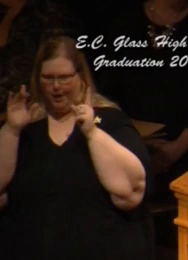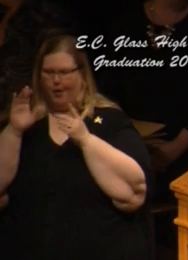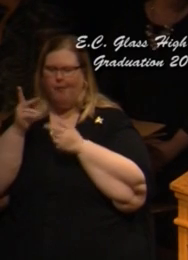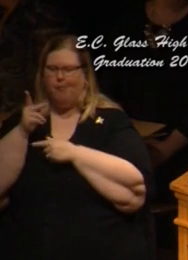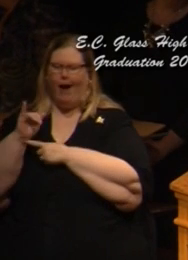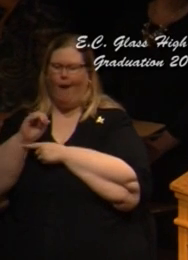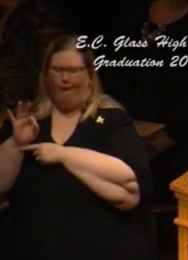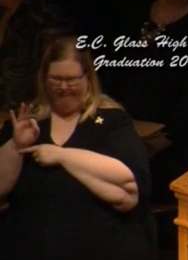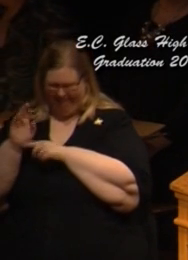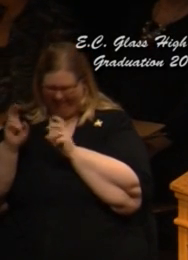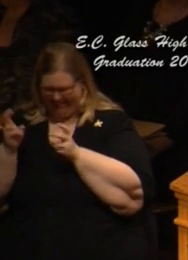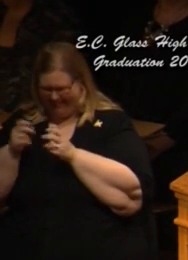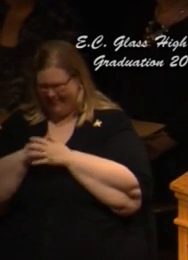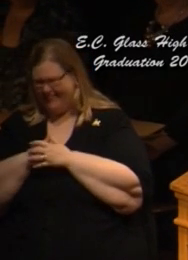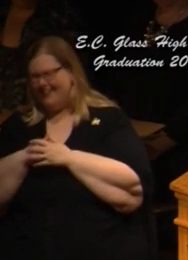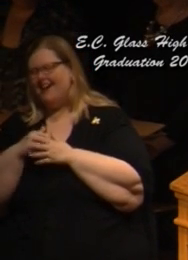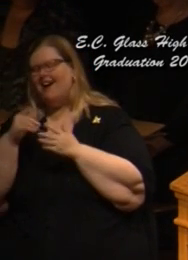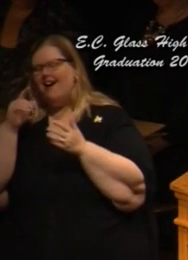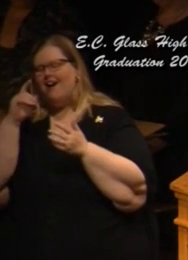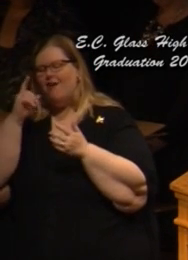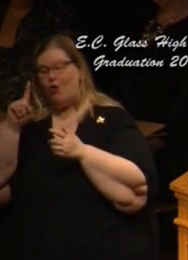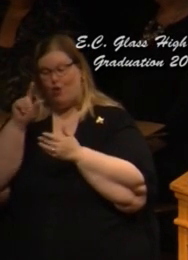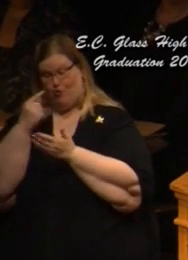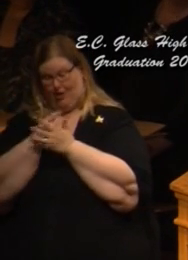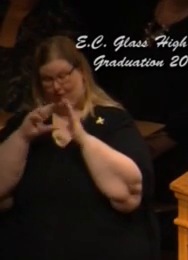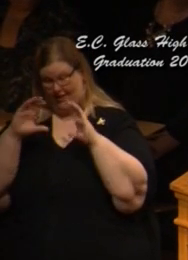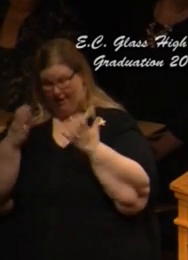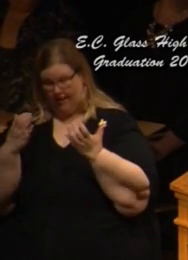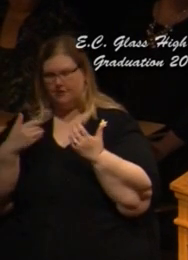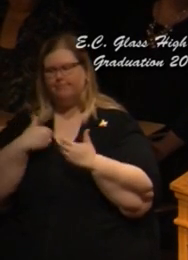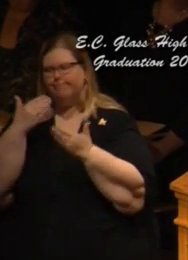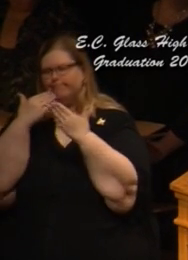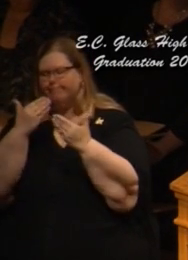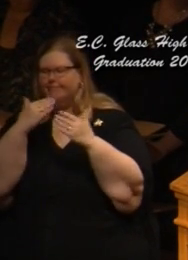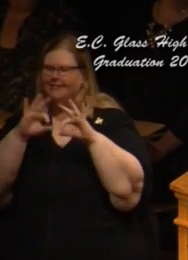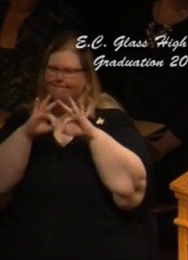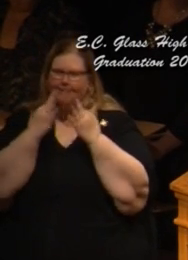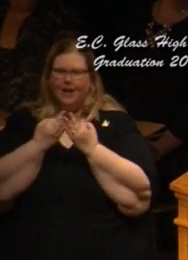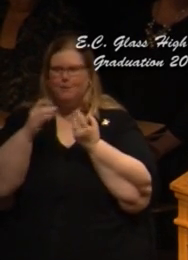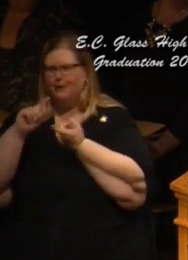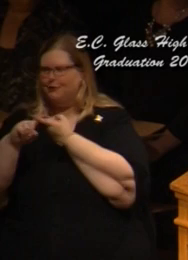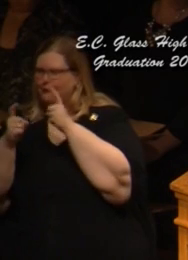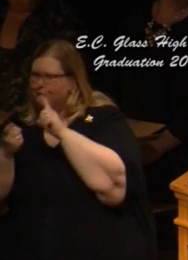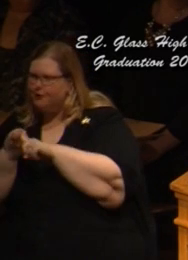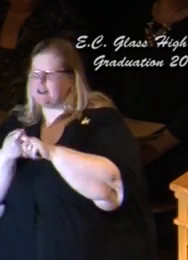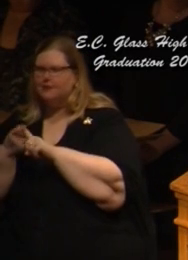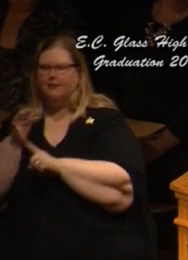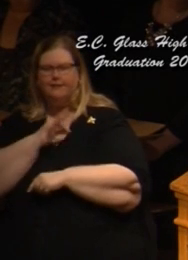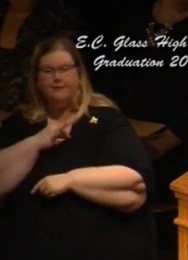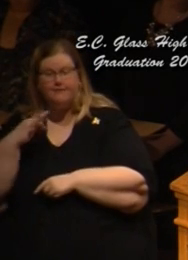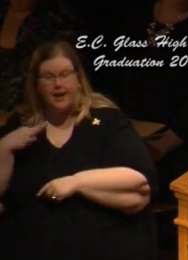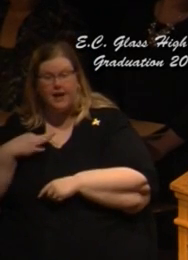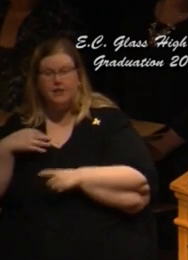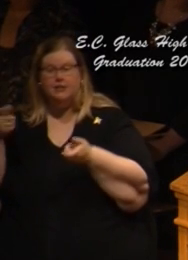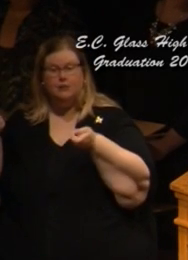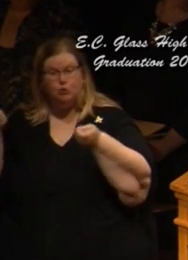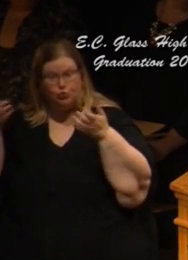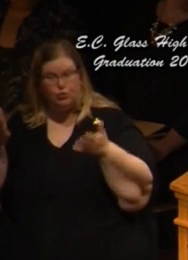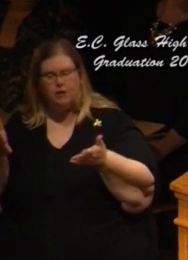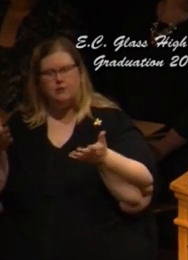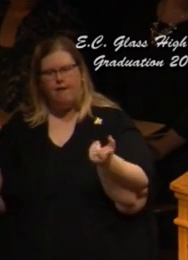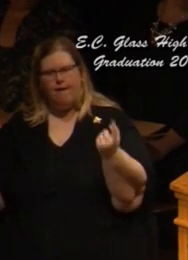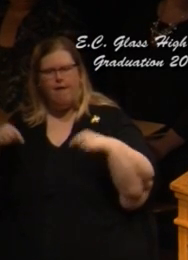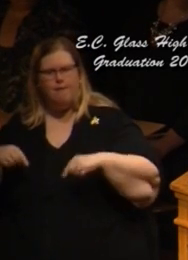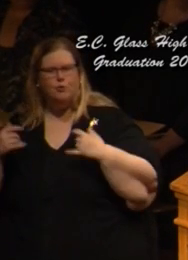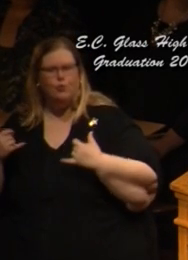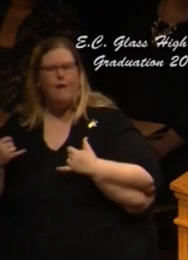On behalf of the graduating class, I would like to thank our family, friends, faculty, and administration for being